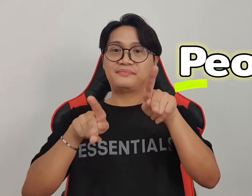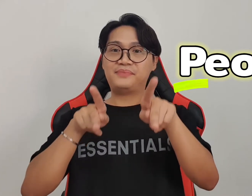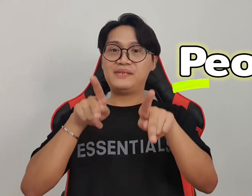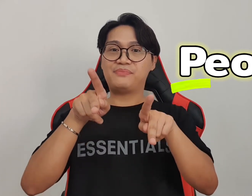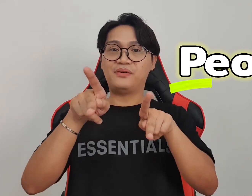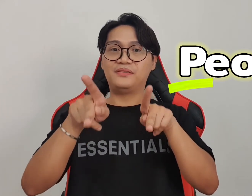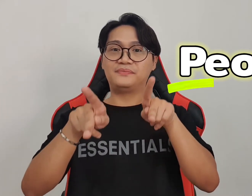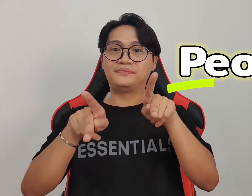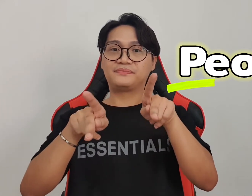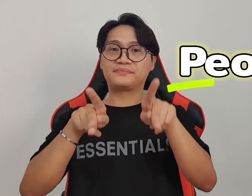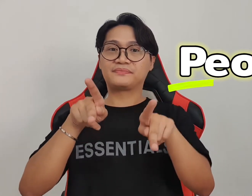People.